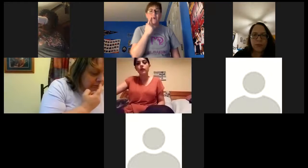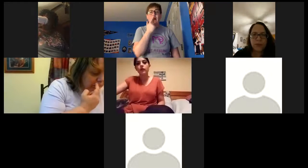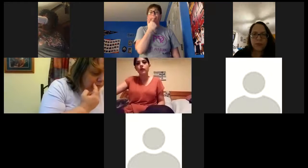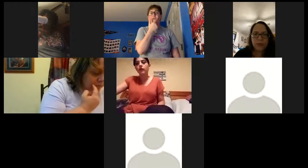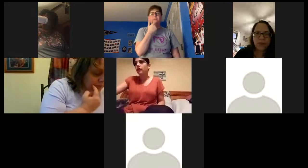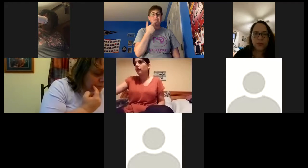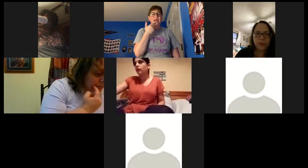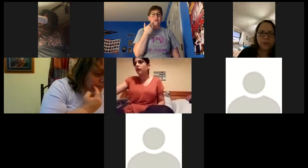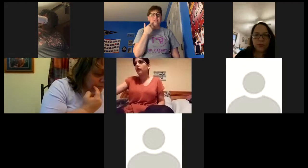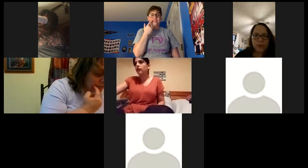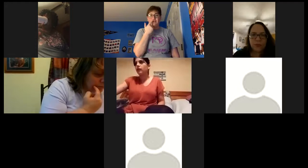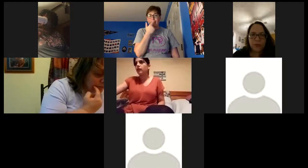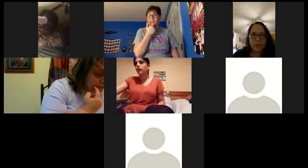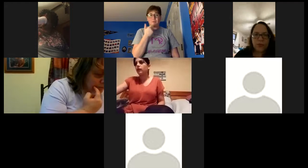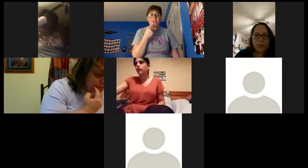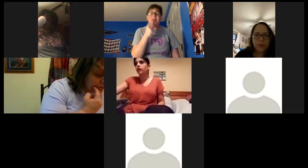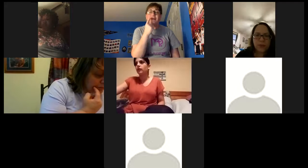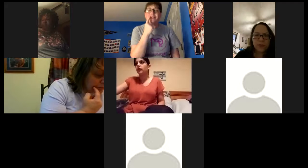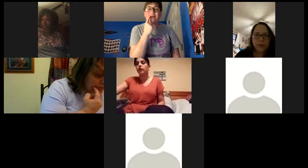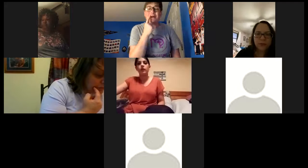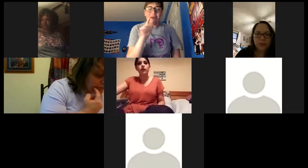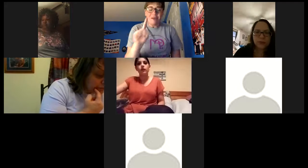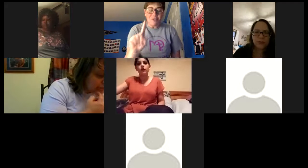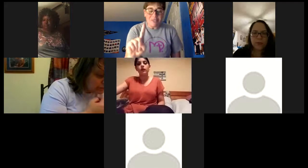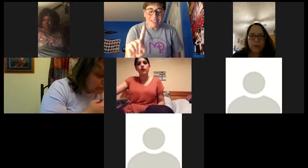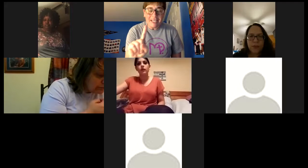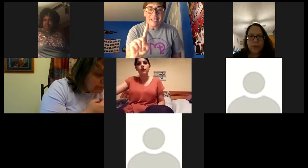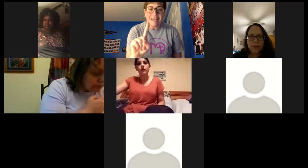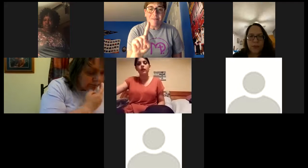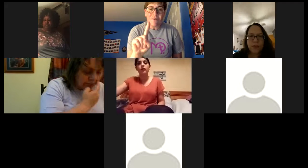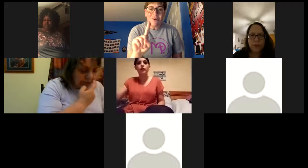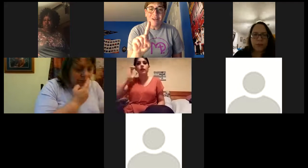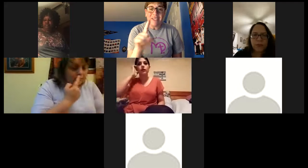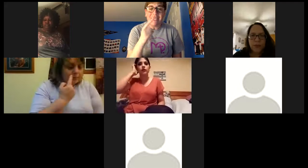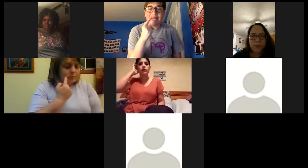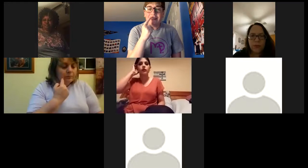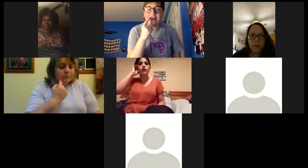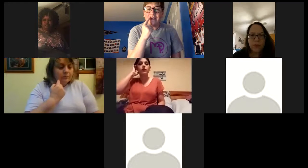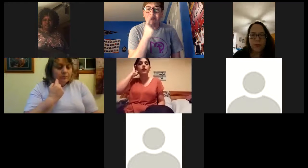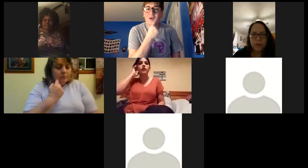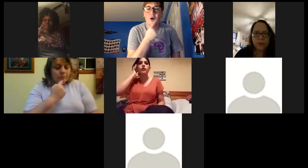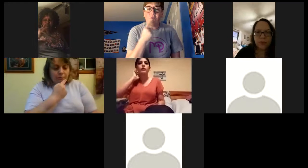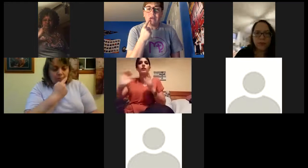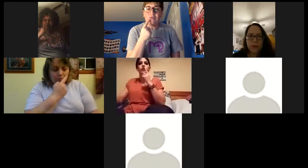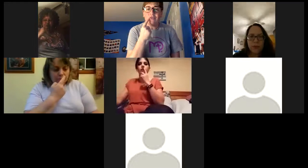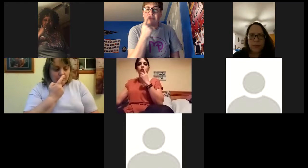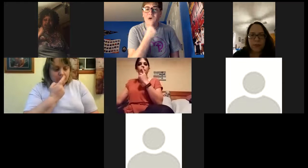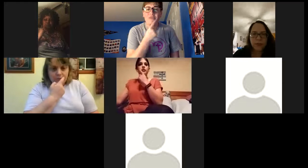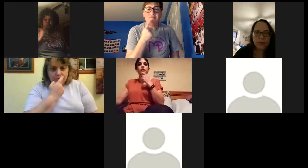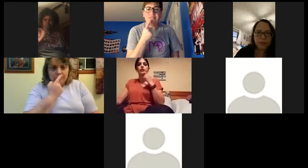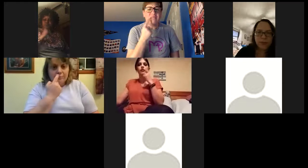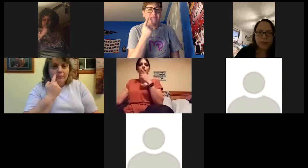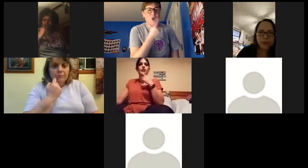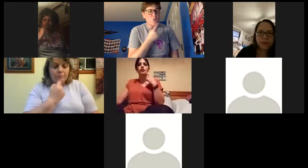lipstick around the outsides of his lips. So you're just going to take that number one again, and you're going to go around your